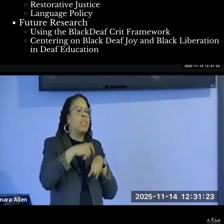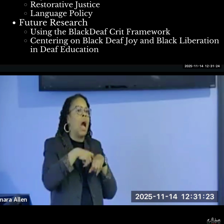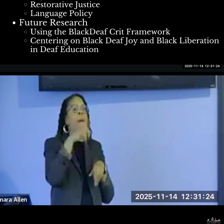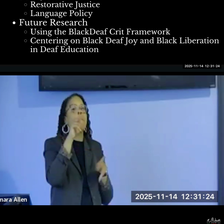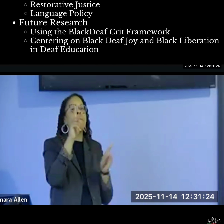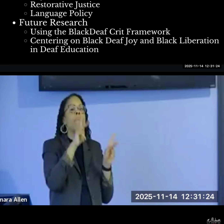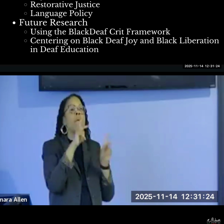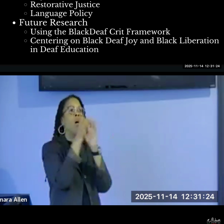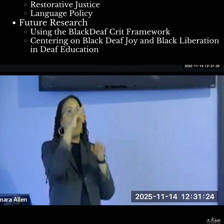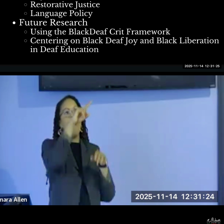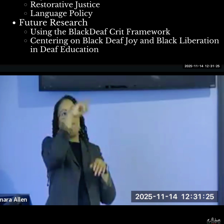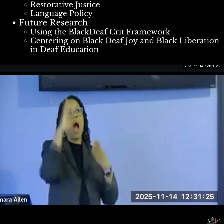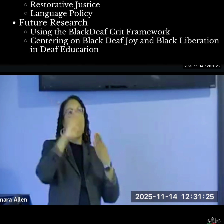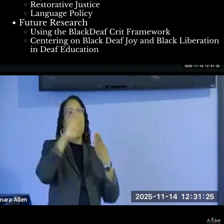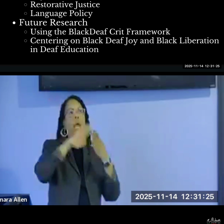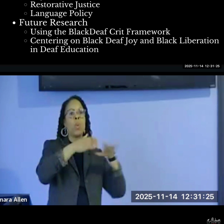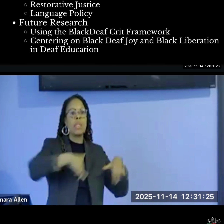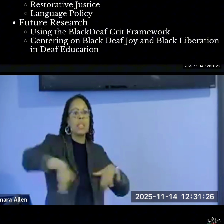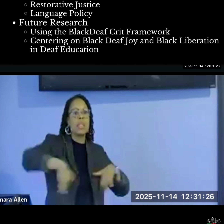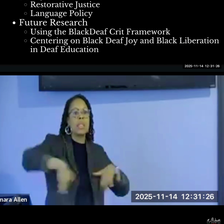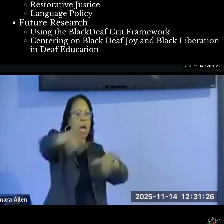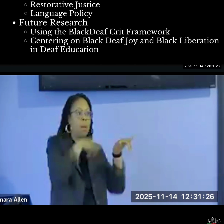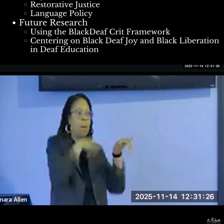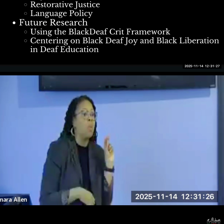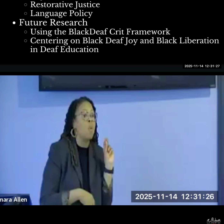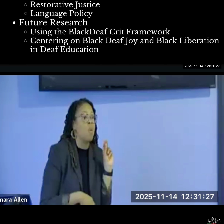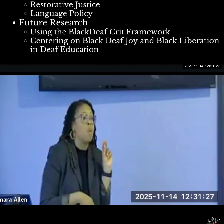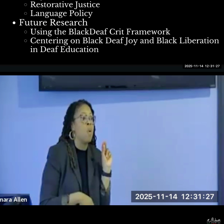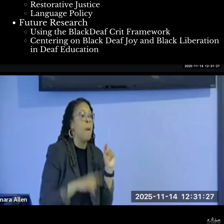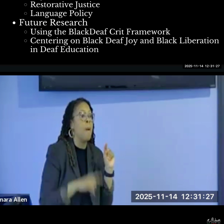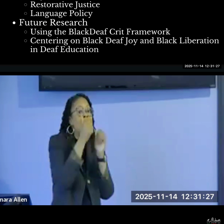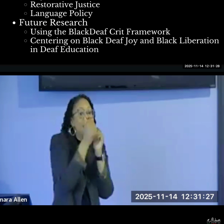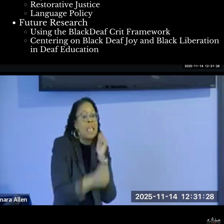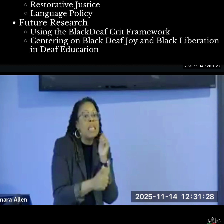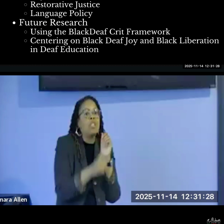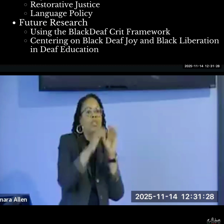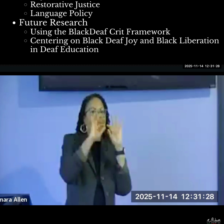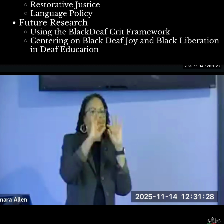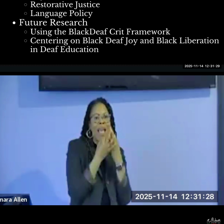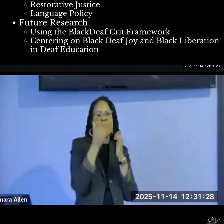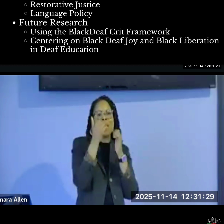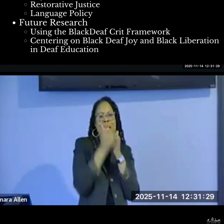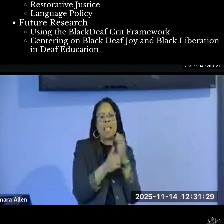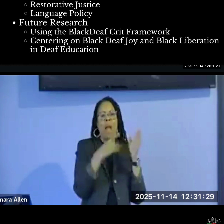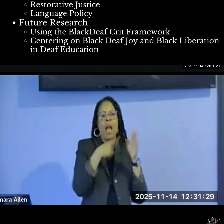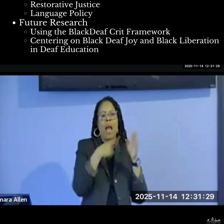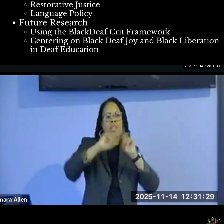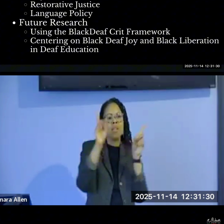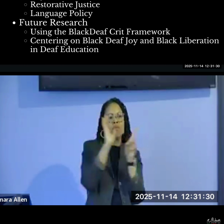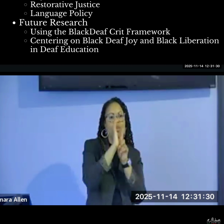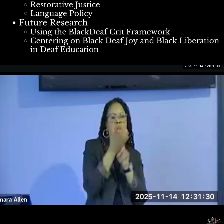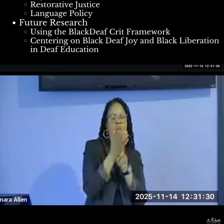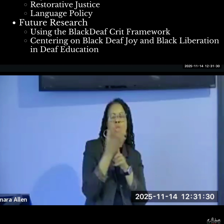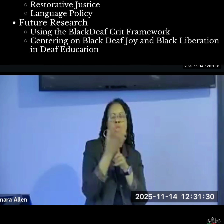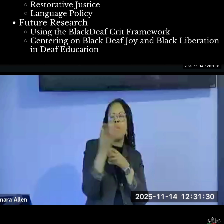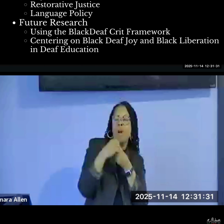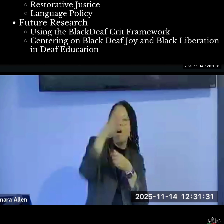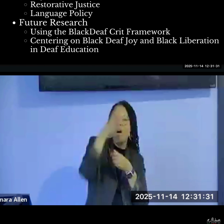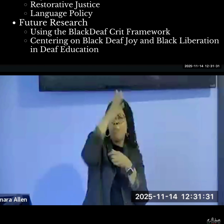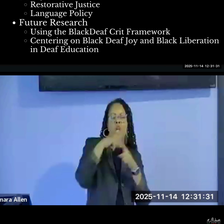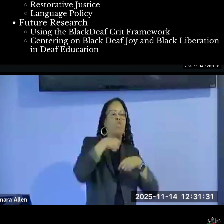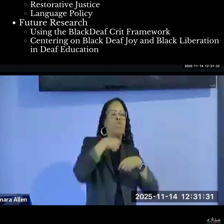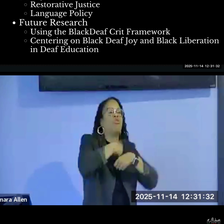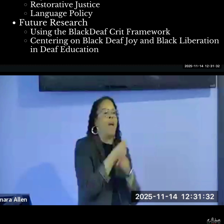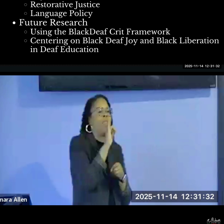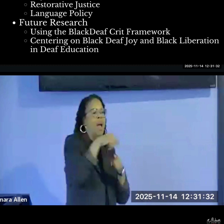also engaging with parents. Oftentimes people think that everyone in the community has the same experience, but that's not true. We